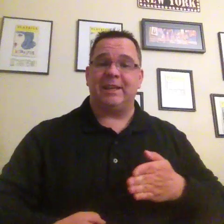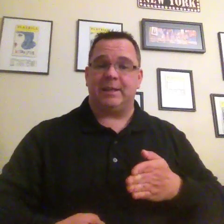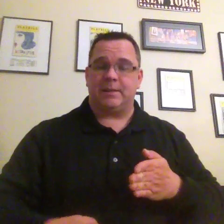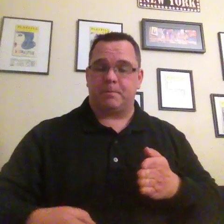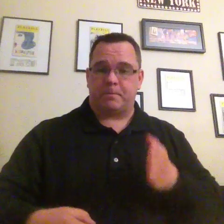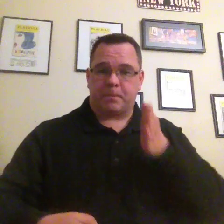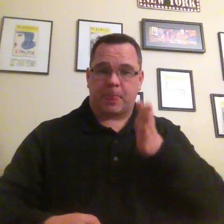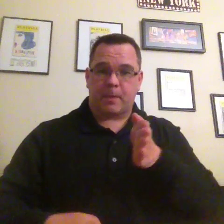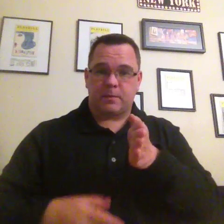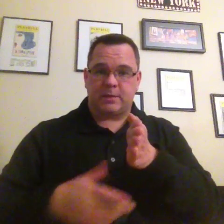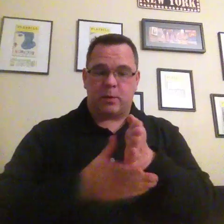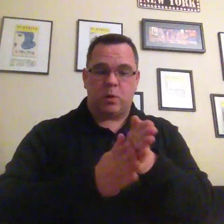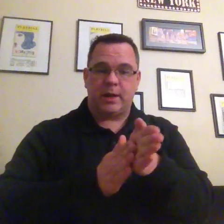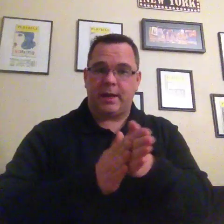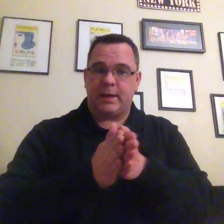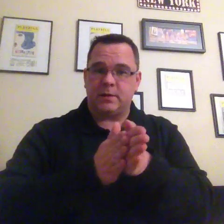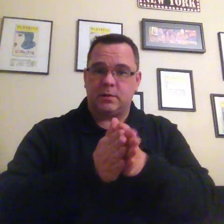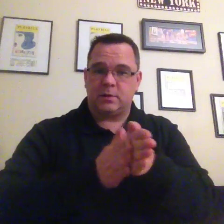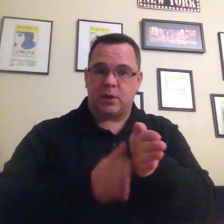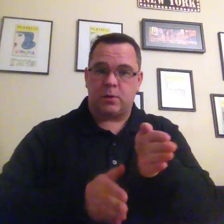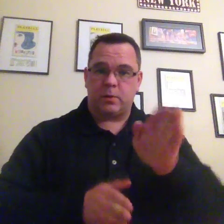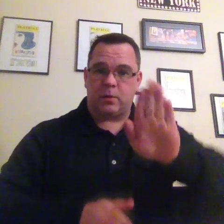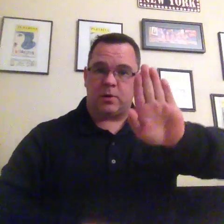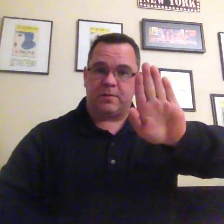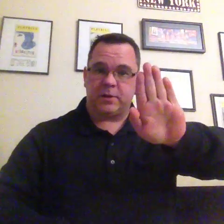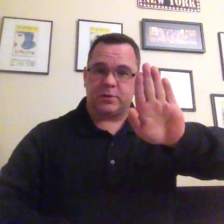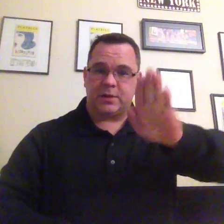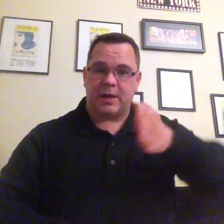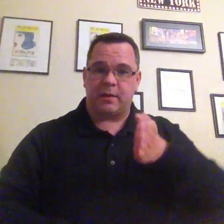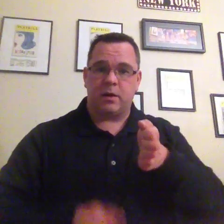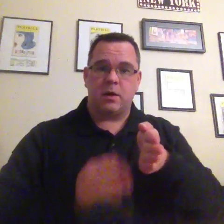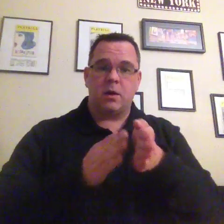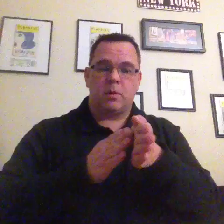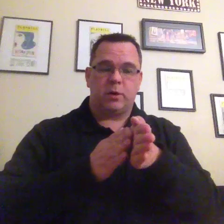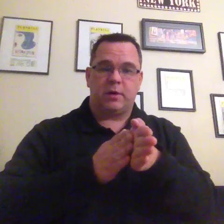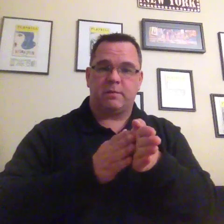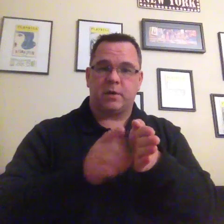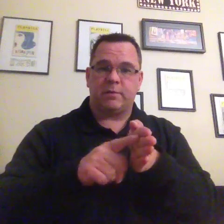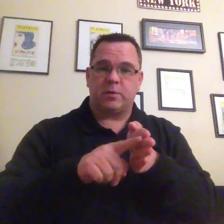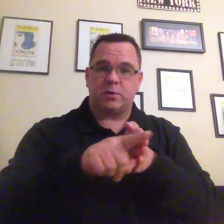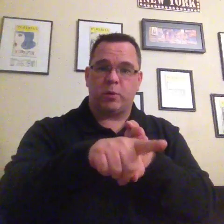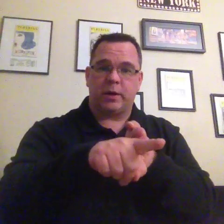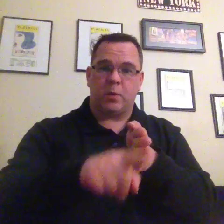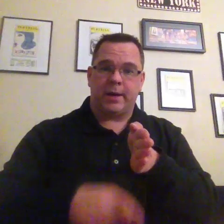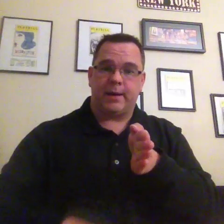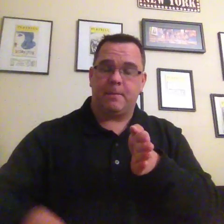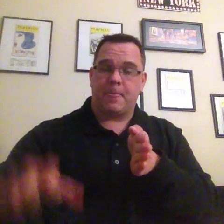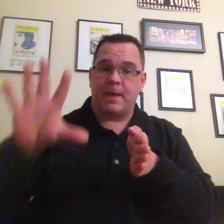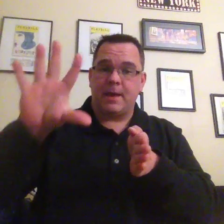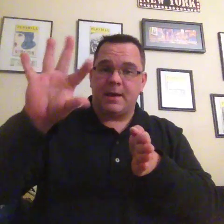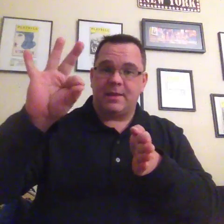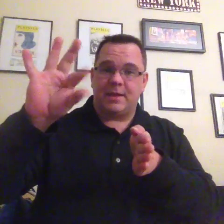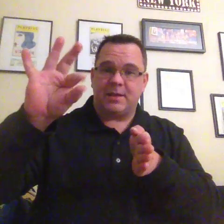Lead. Take one hand, so all the fingers are together, put it in front of you so it's pointing away. Then take